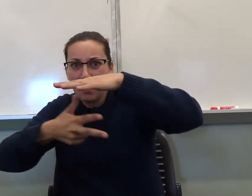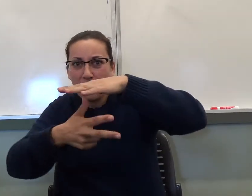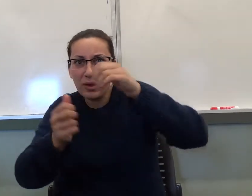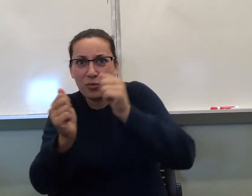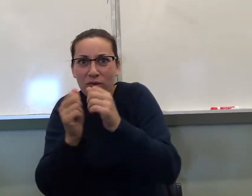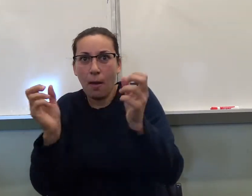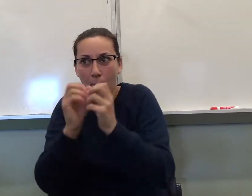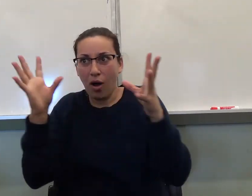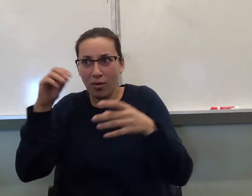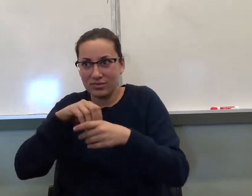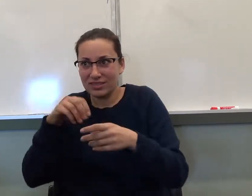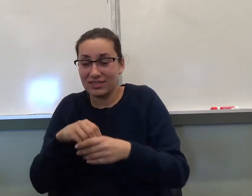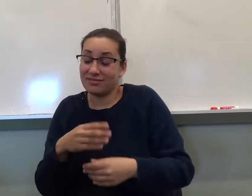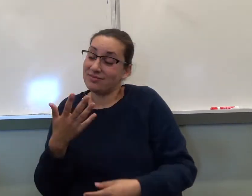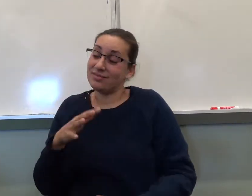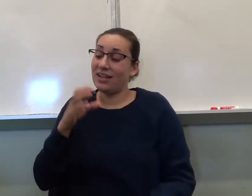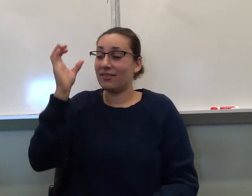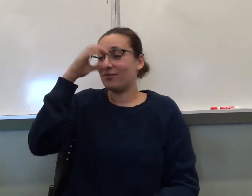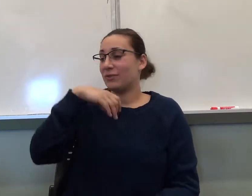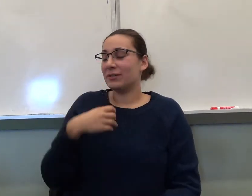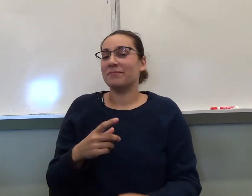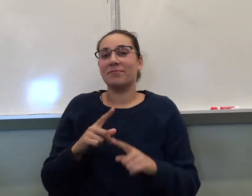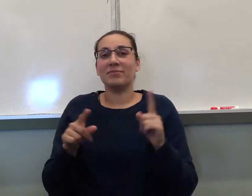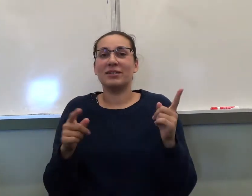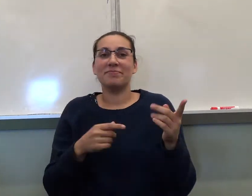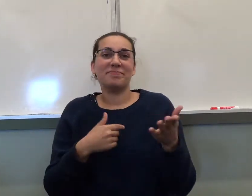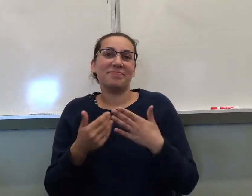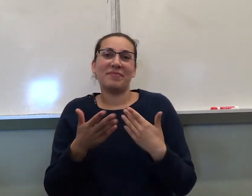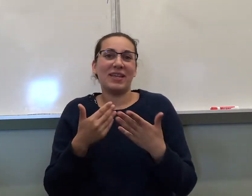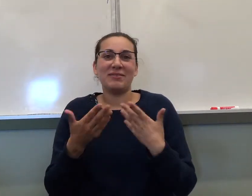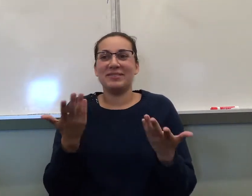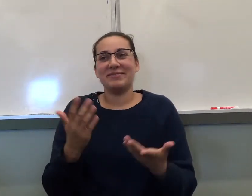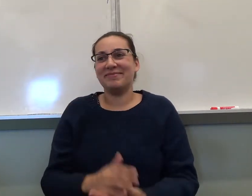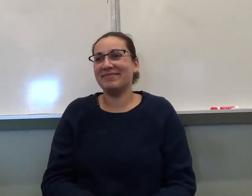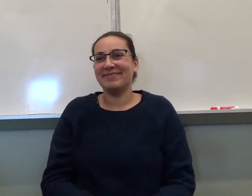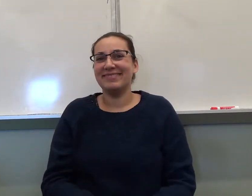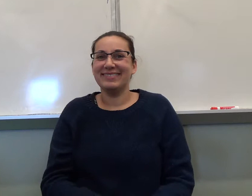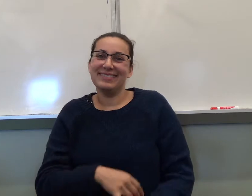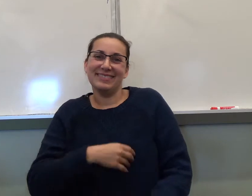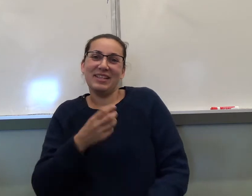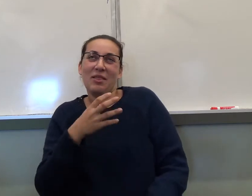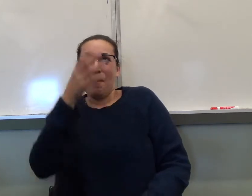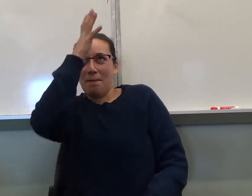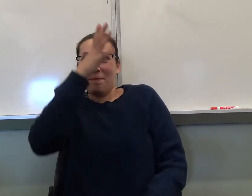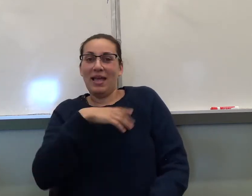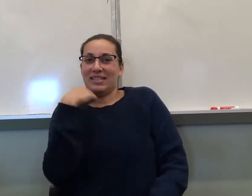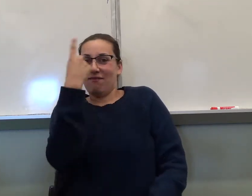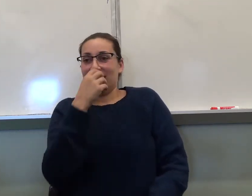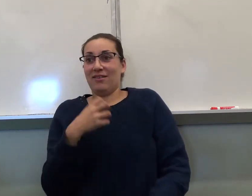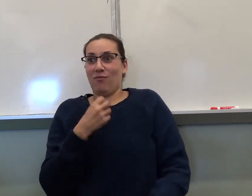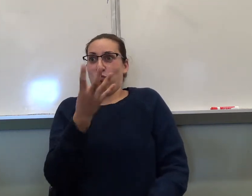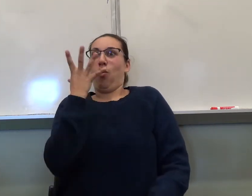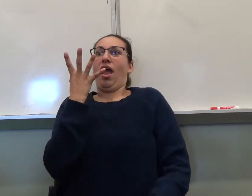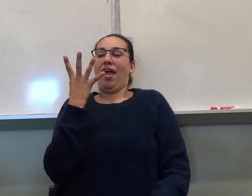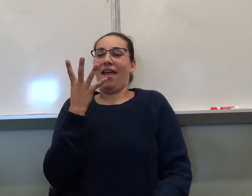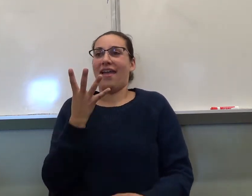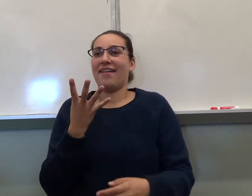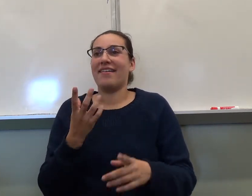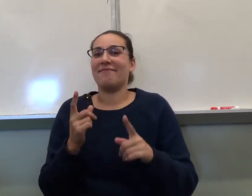enough of that. Okay, so the Earth changes, so that's not a good way to measure it. The modern way is right